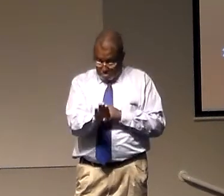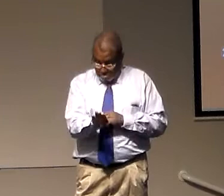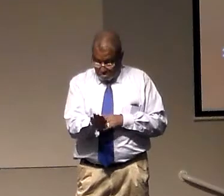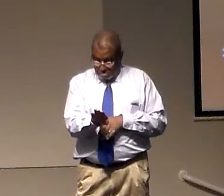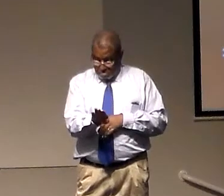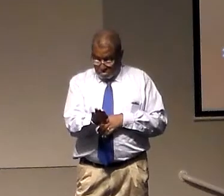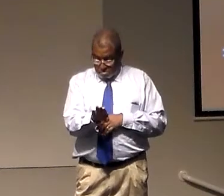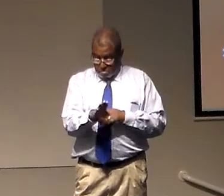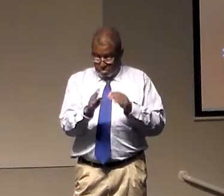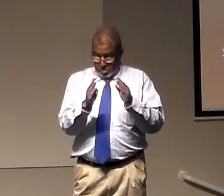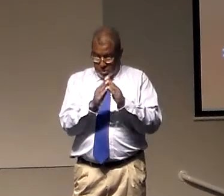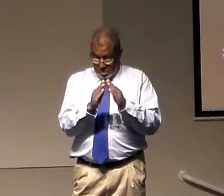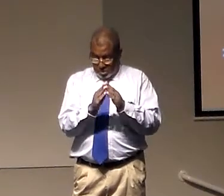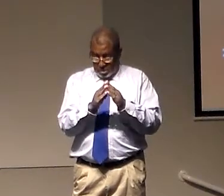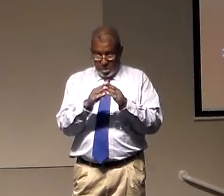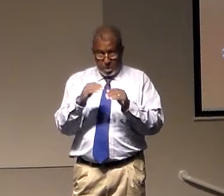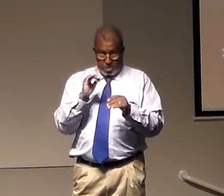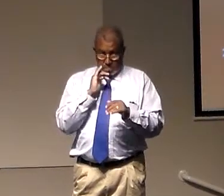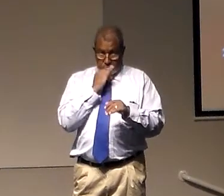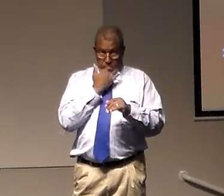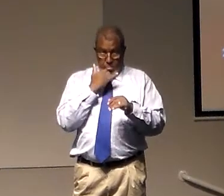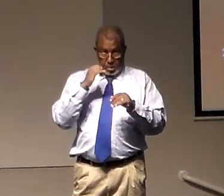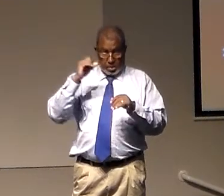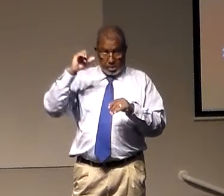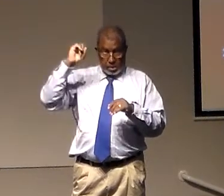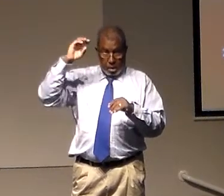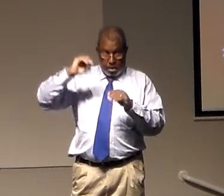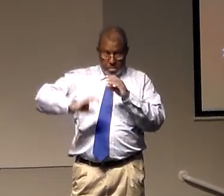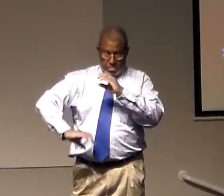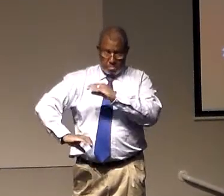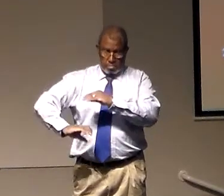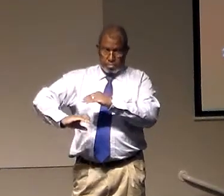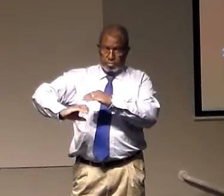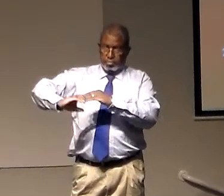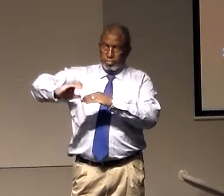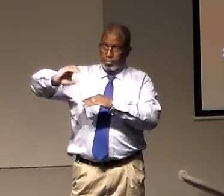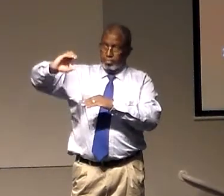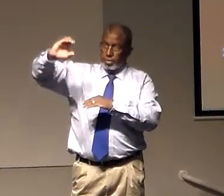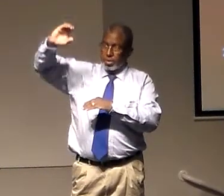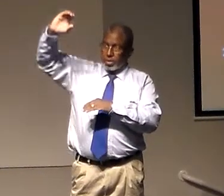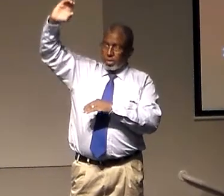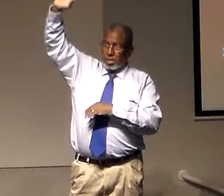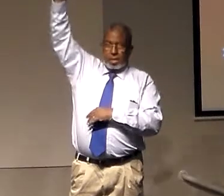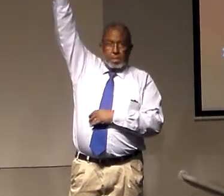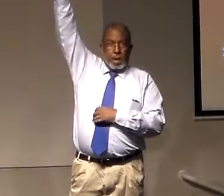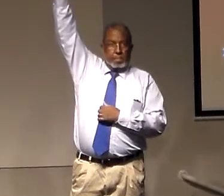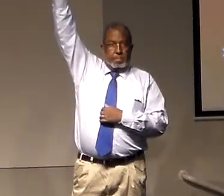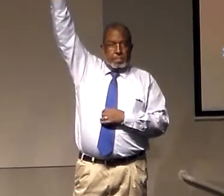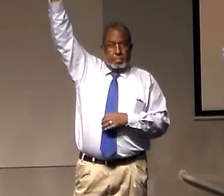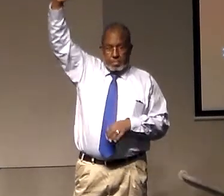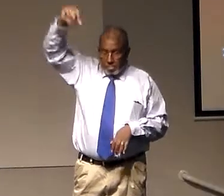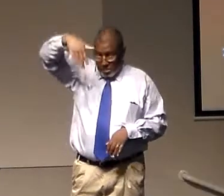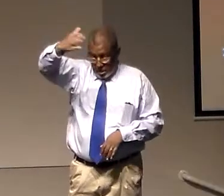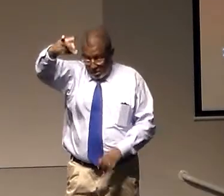was entering the town as the sun came up.